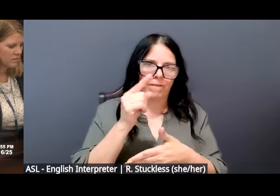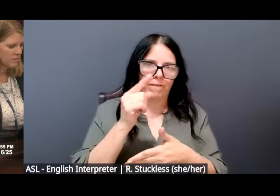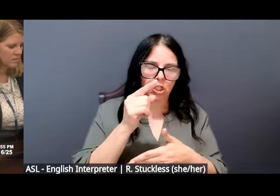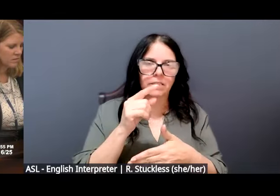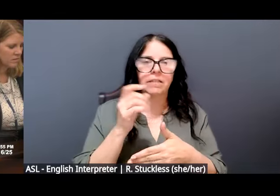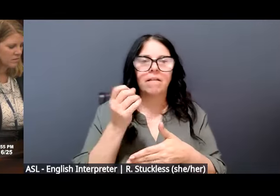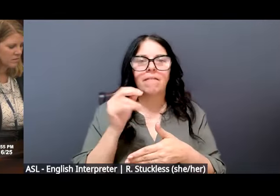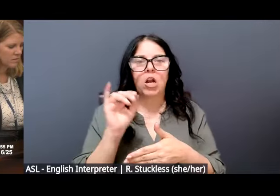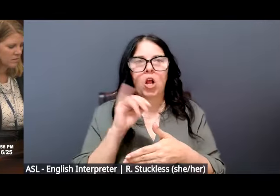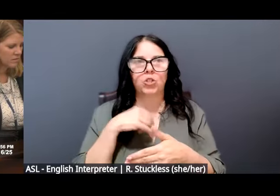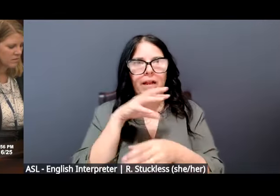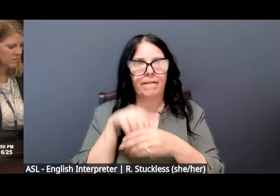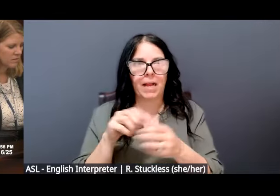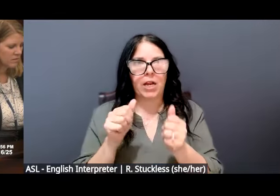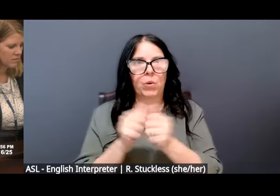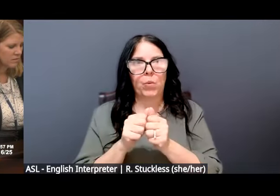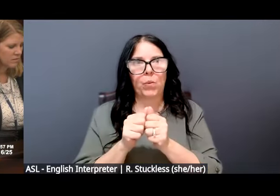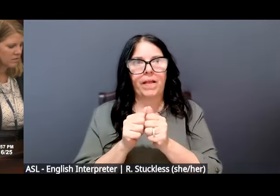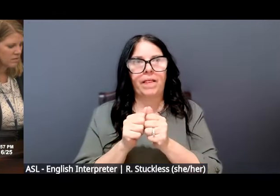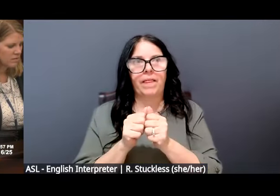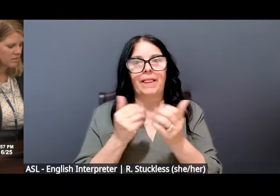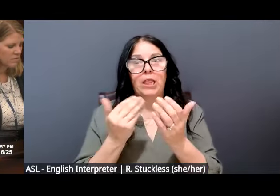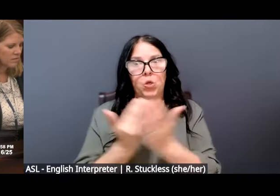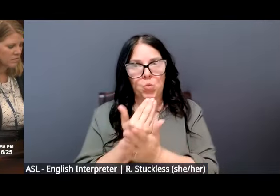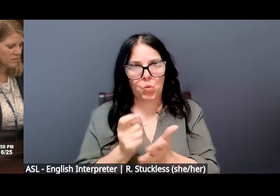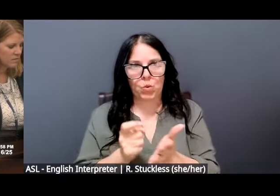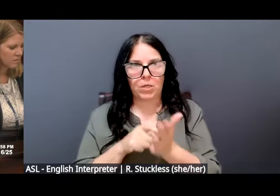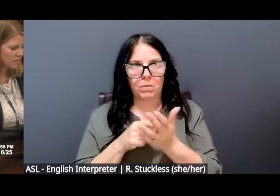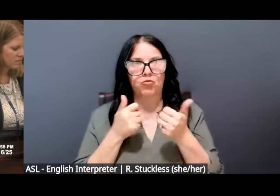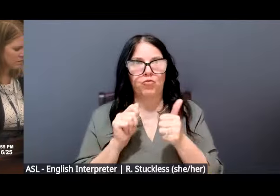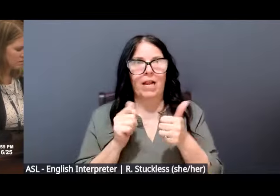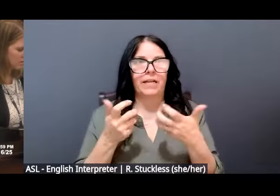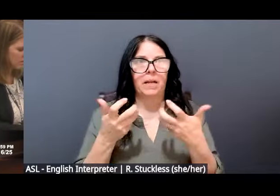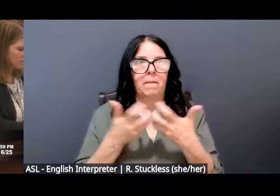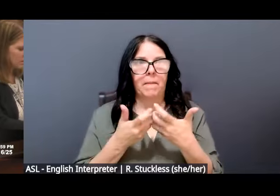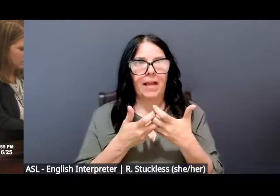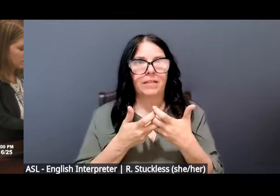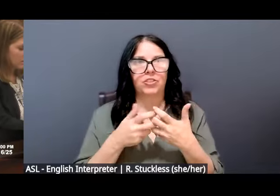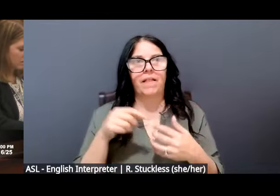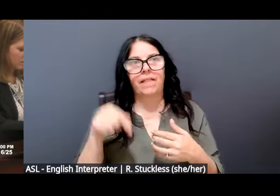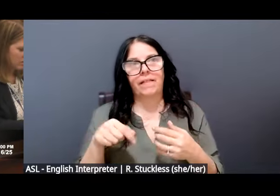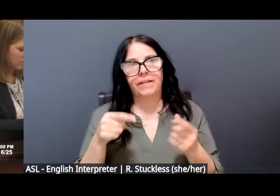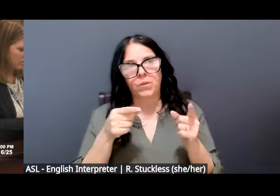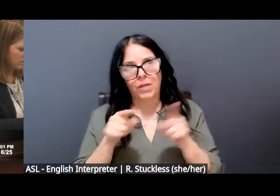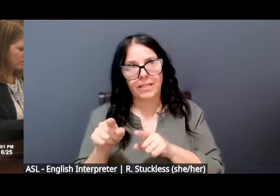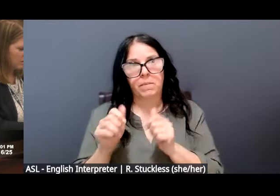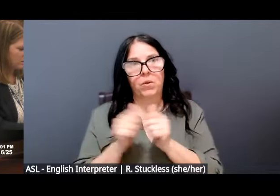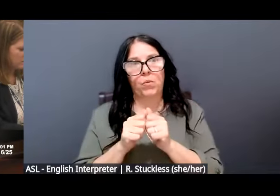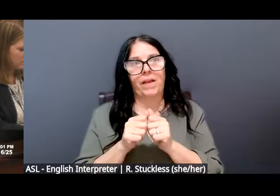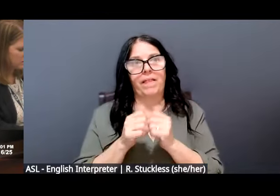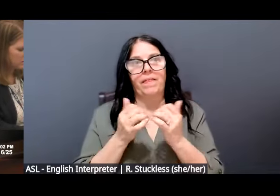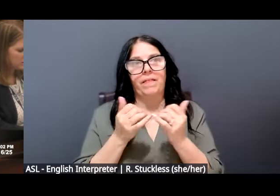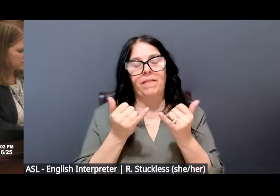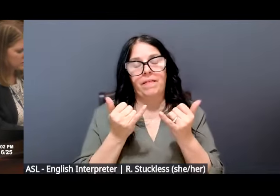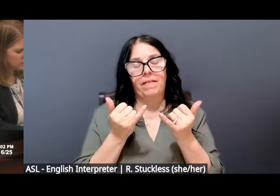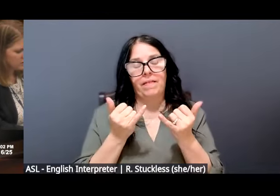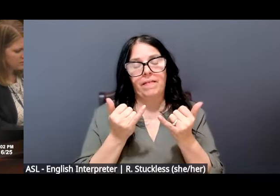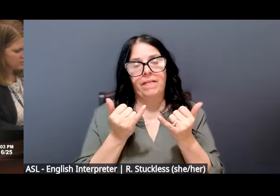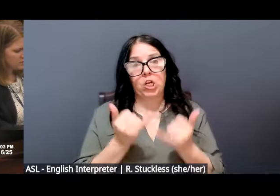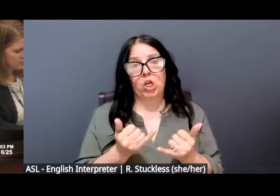it with the new requirement to try to match up that this is what's happening with the existing, what the changes that we have to do